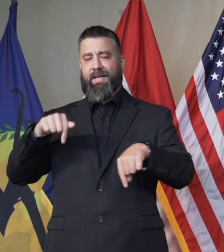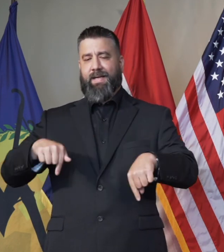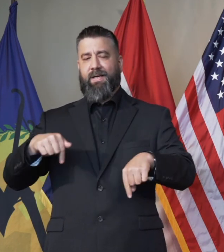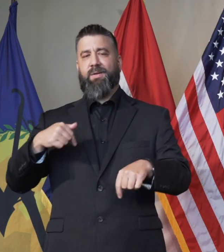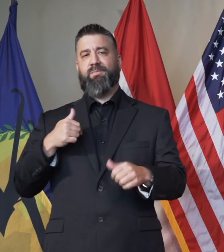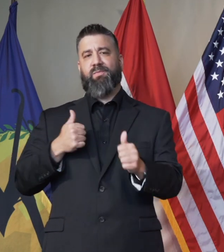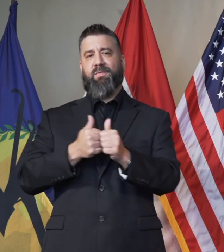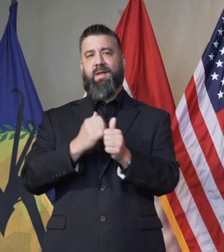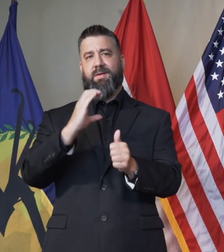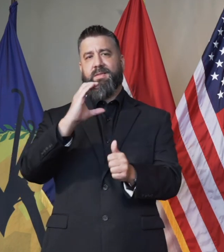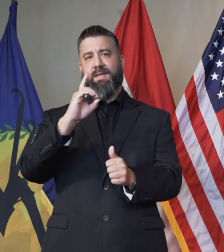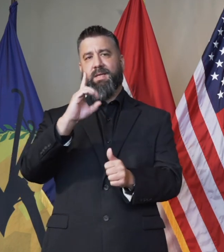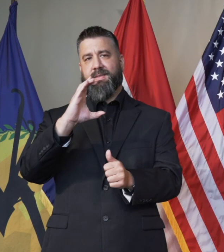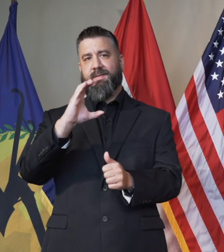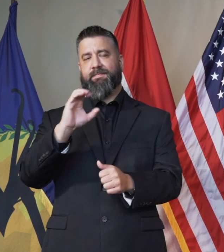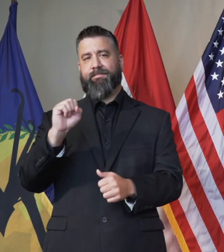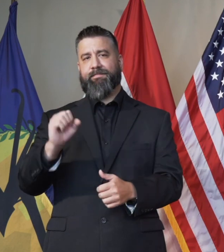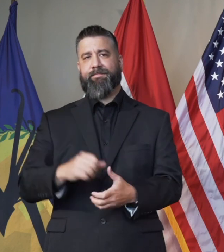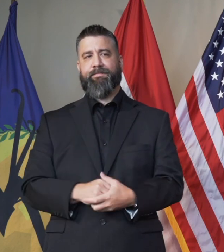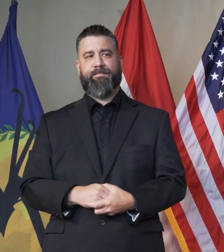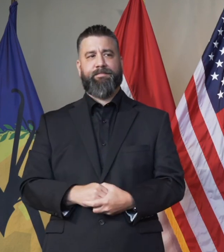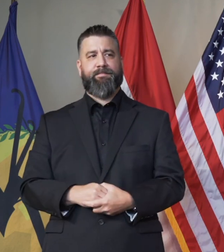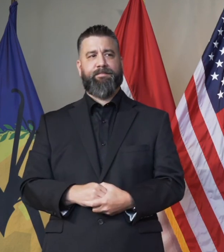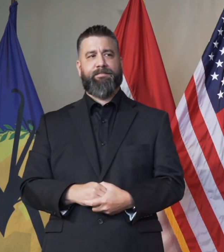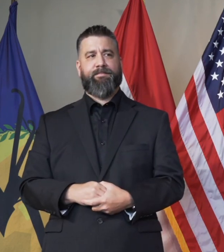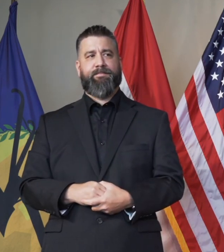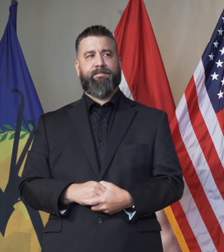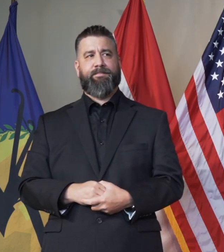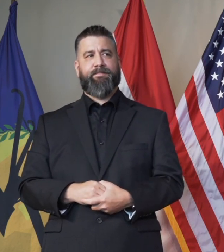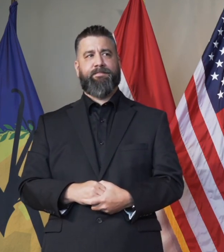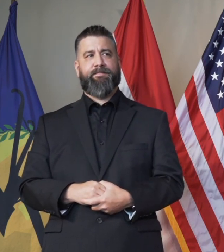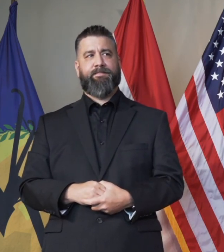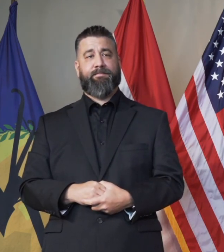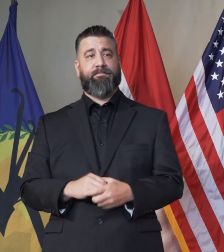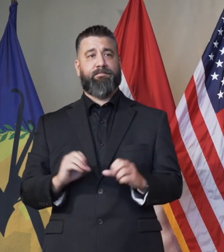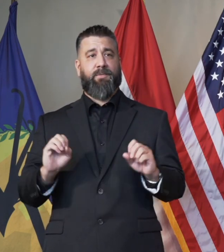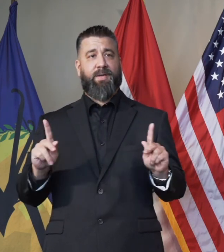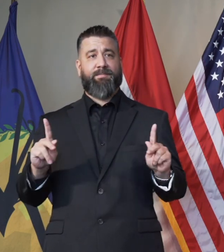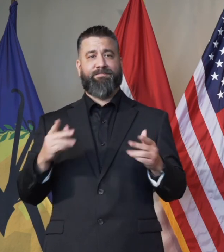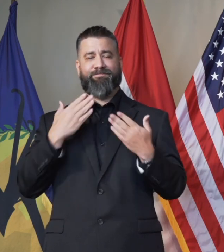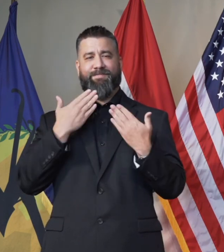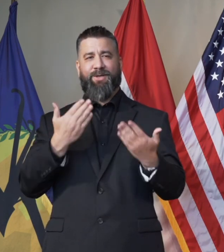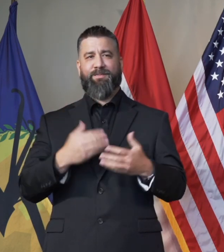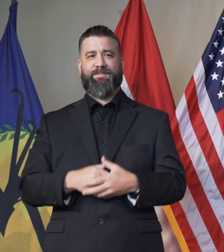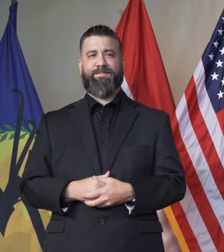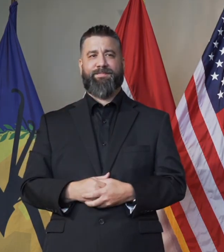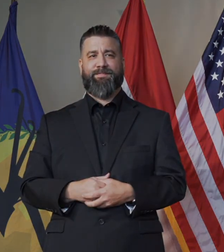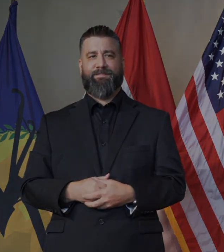Okay, thank you.